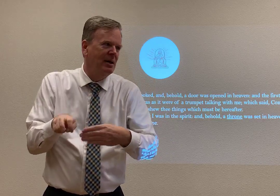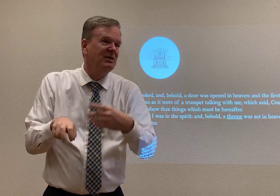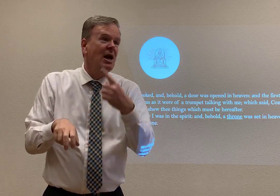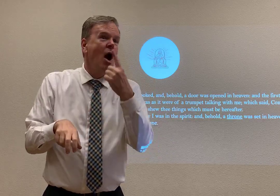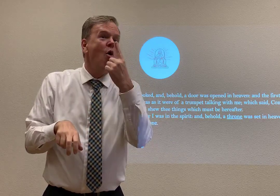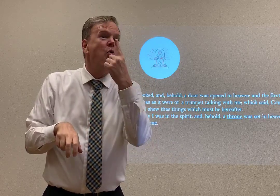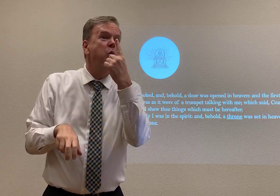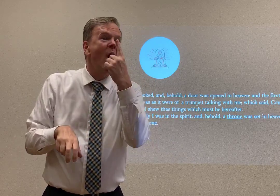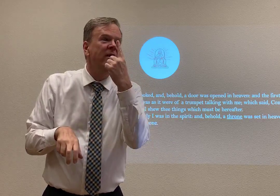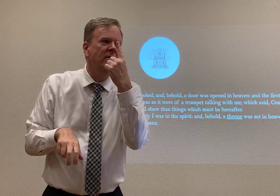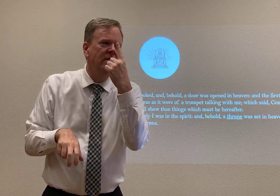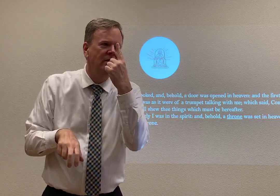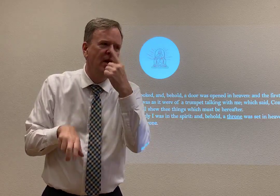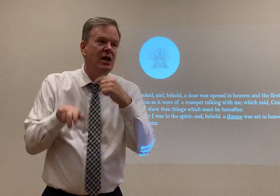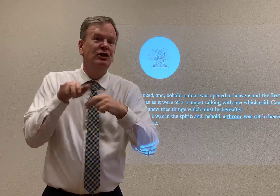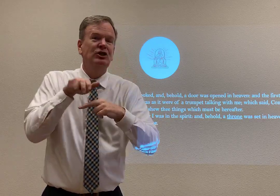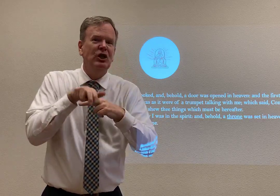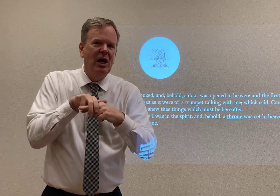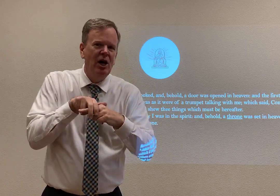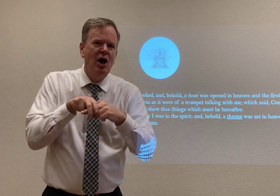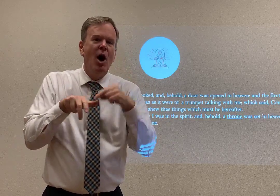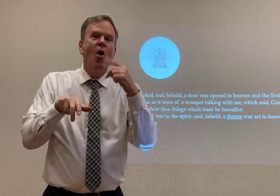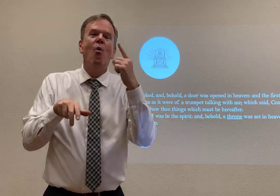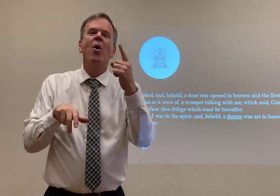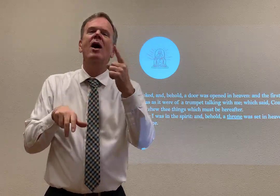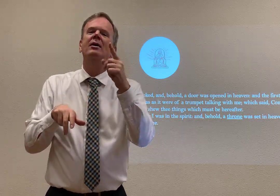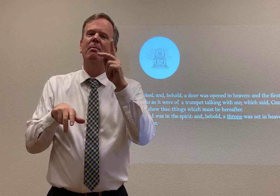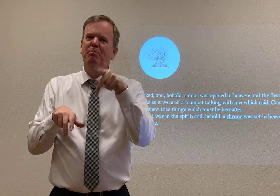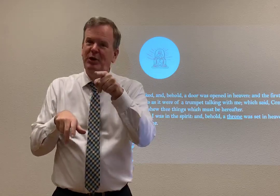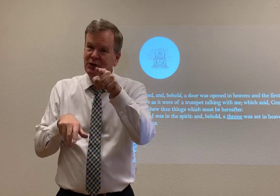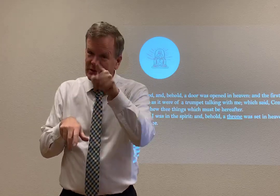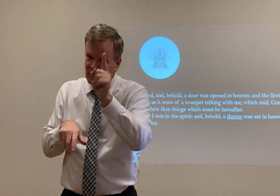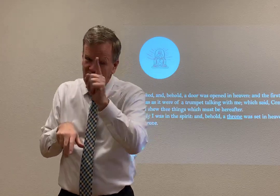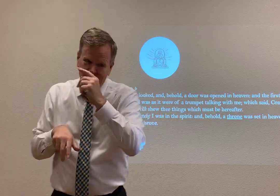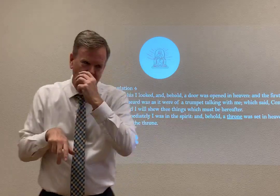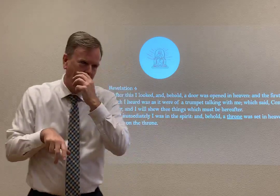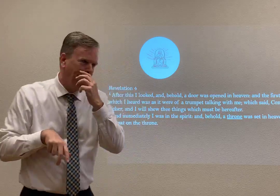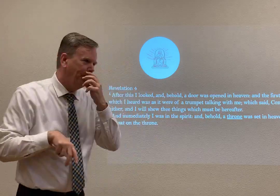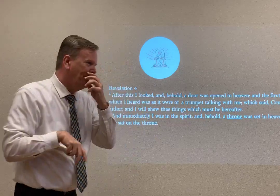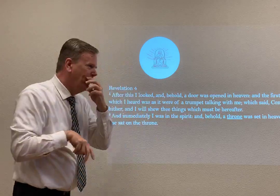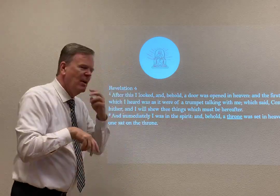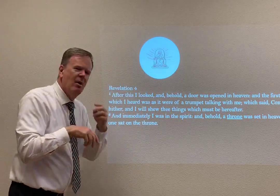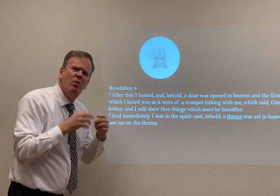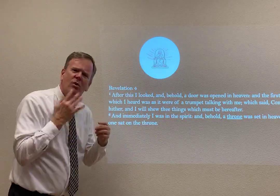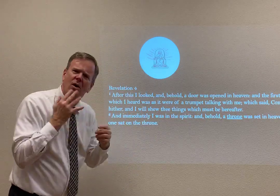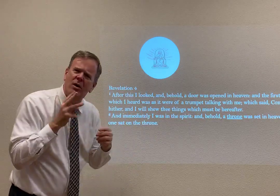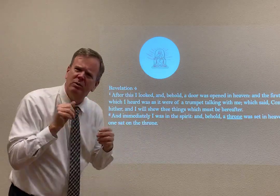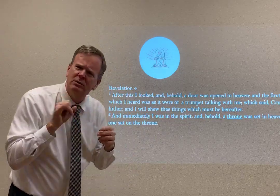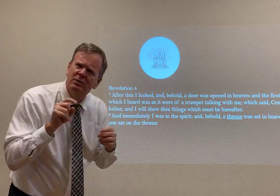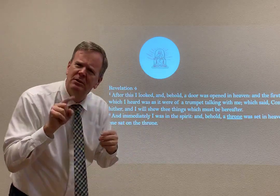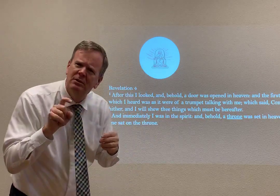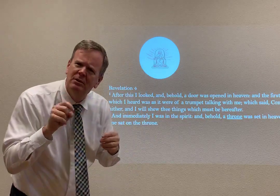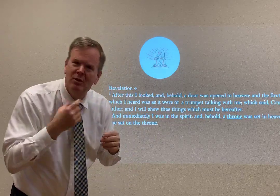three cushions on it. There's only one. There's only one chair, one person on it. Yeah. What color is it?